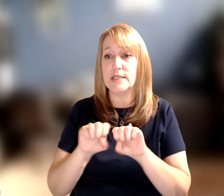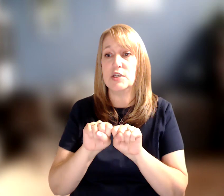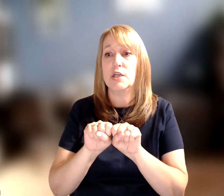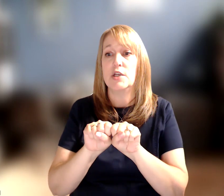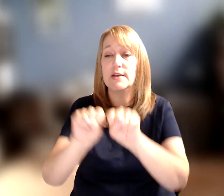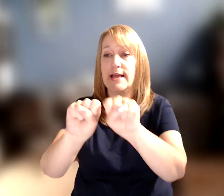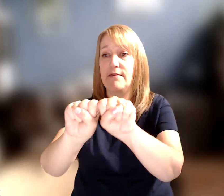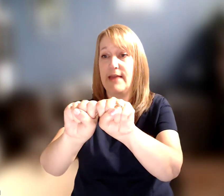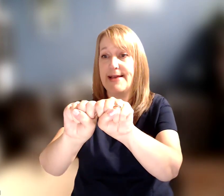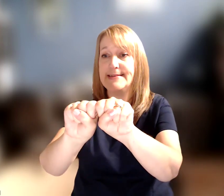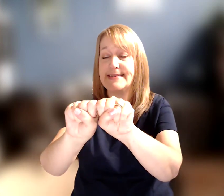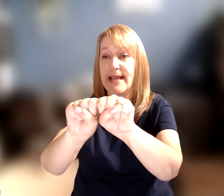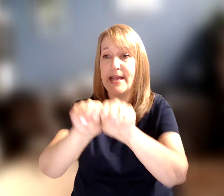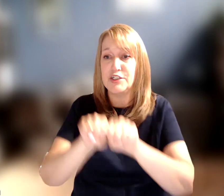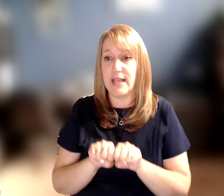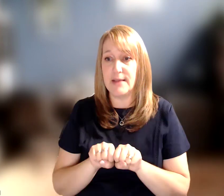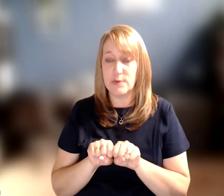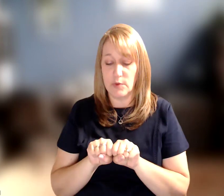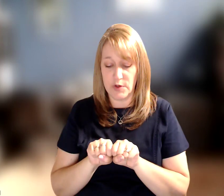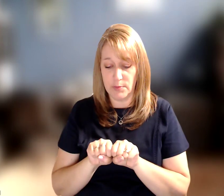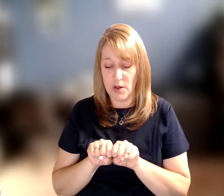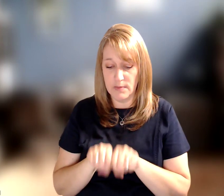Sausage, you're going to have S hand shapes with your palms.